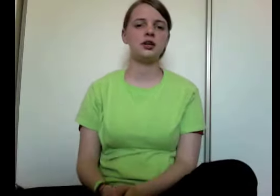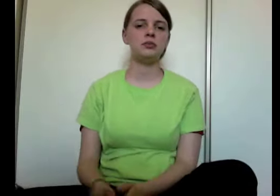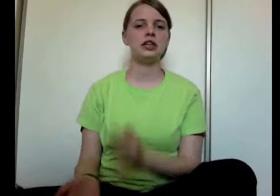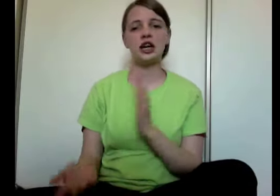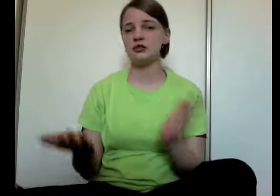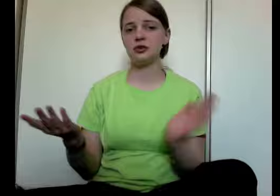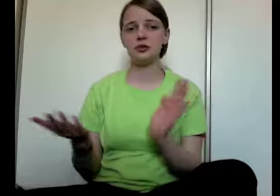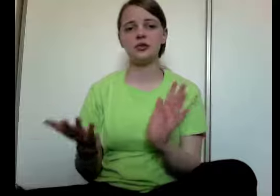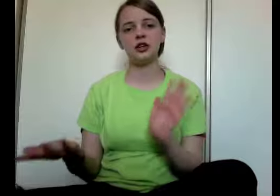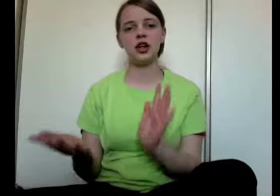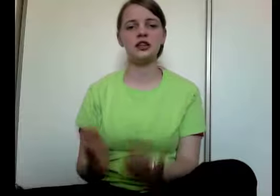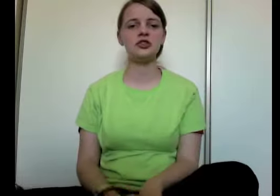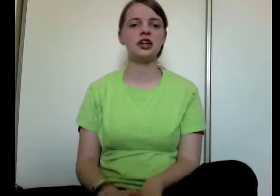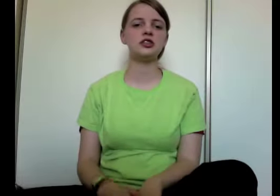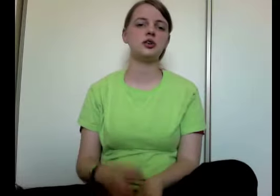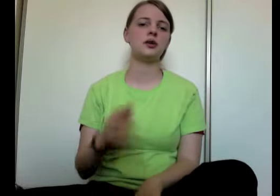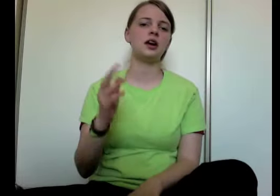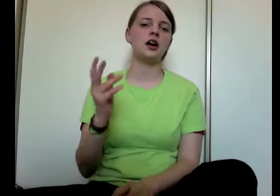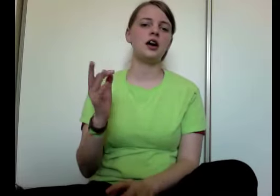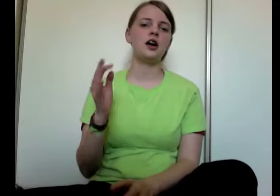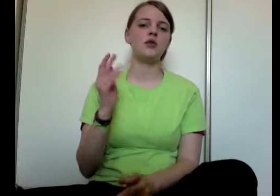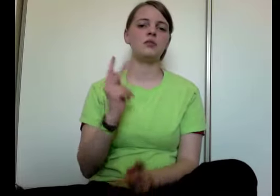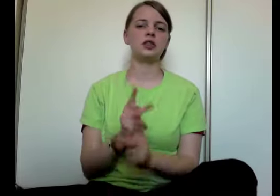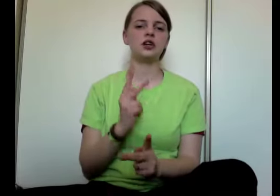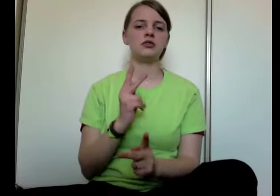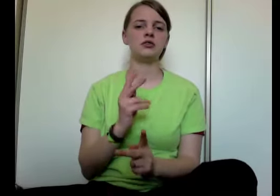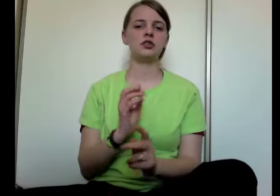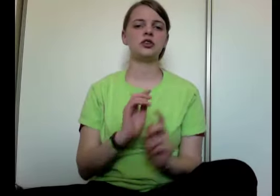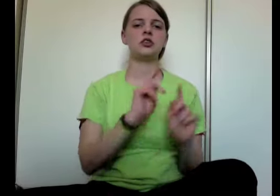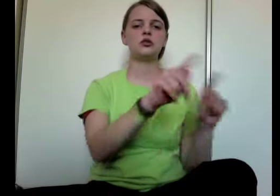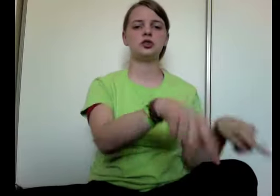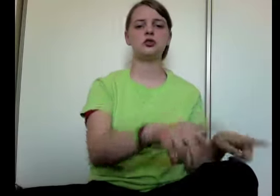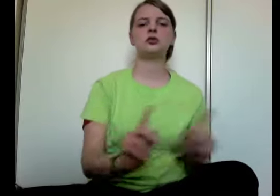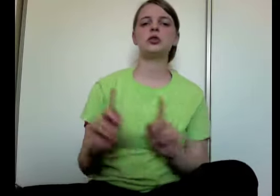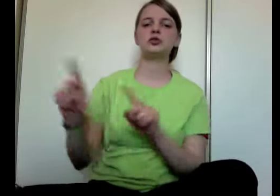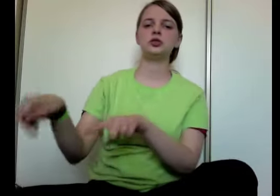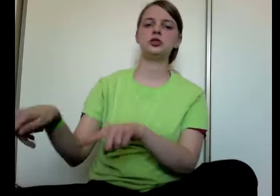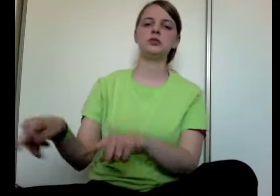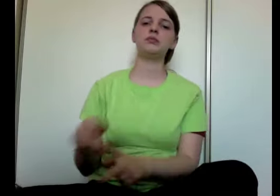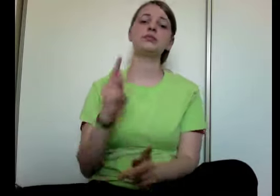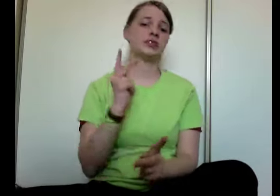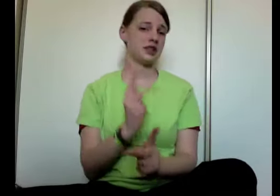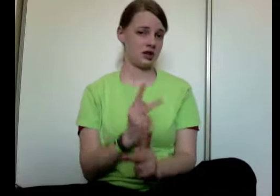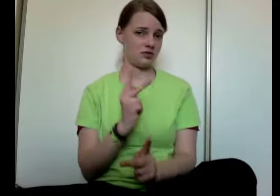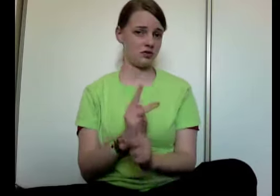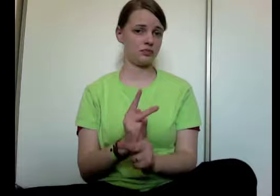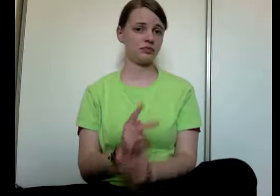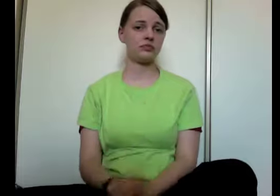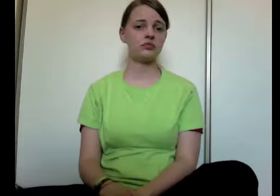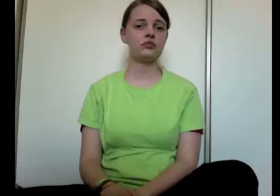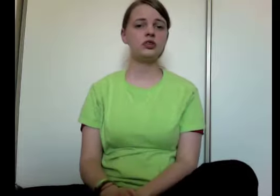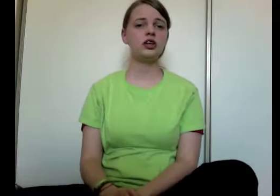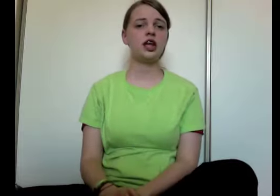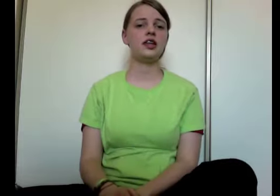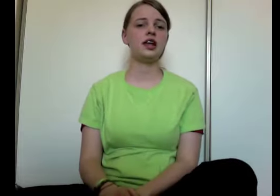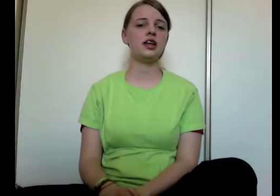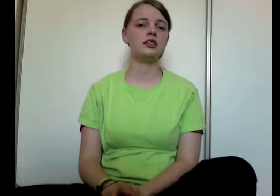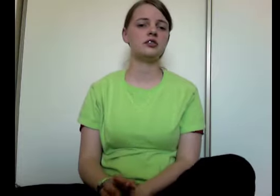be careful, little eyes. Okay, so careful, go to, careful. And then